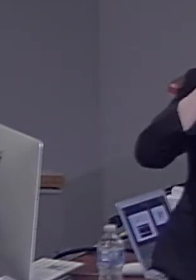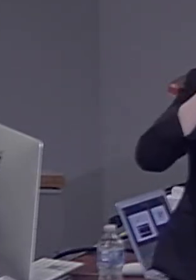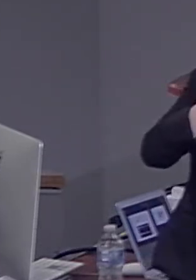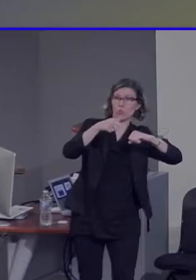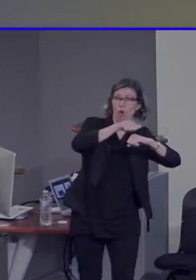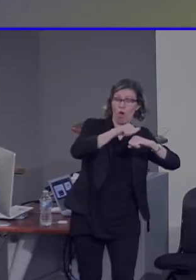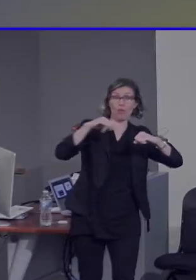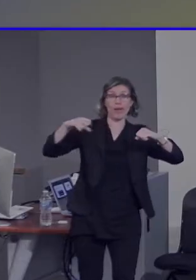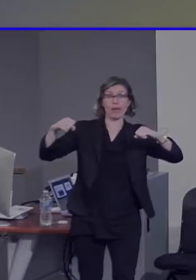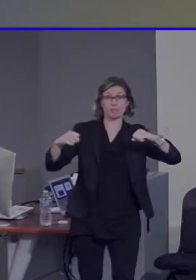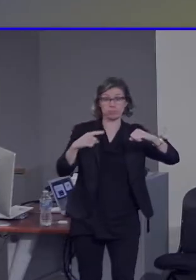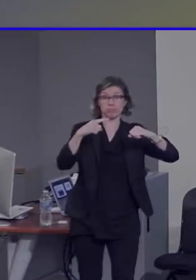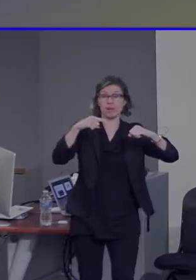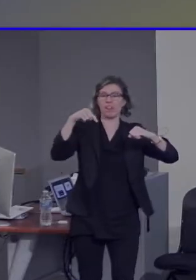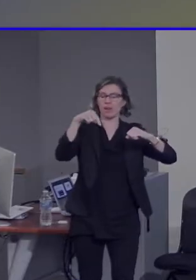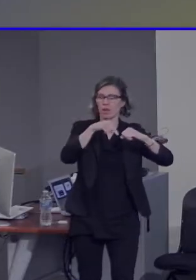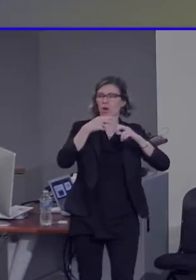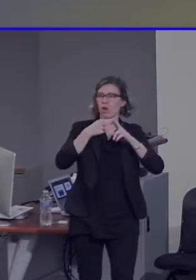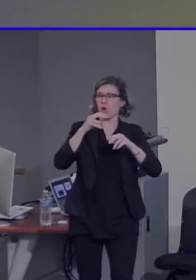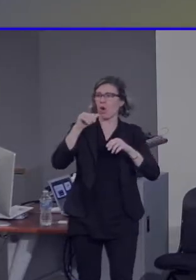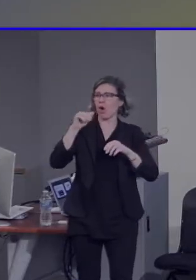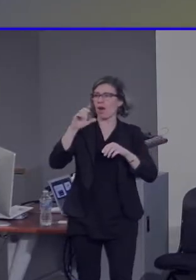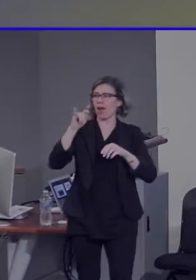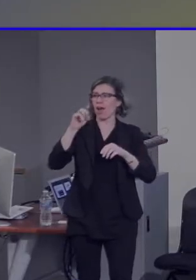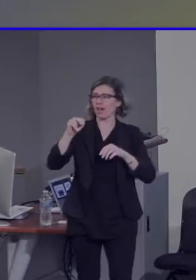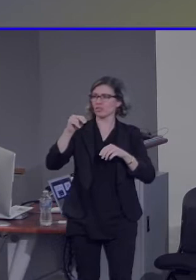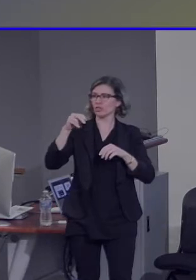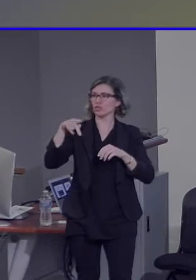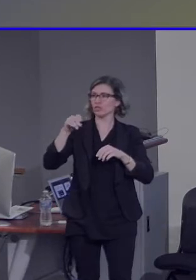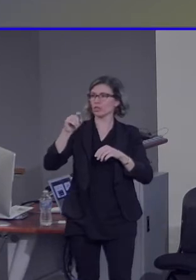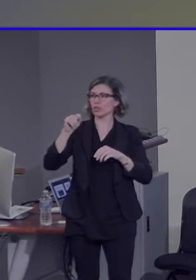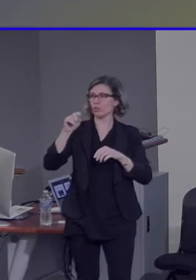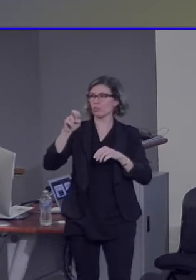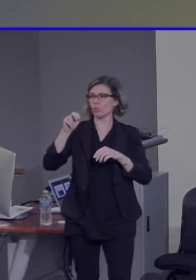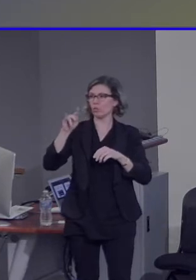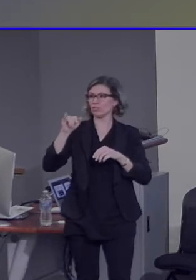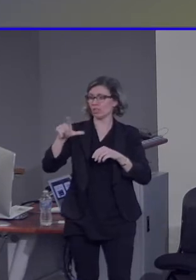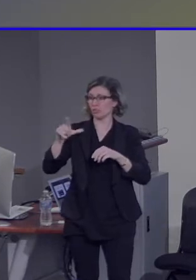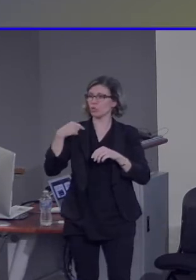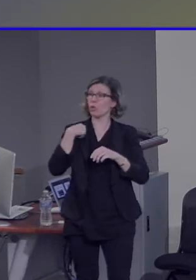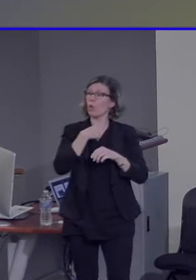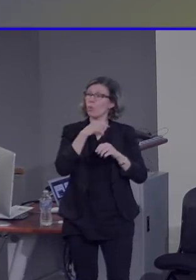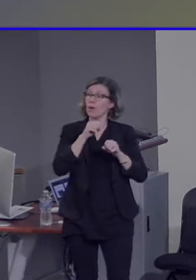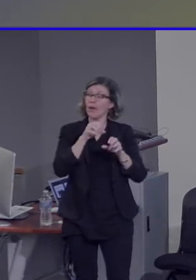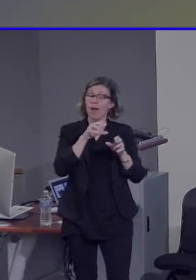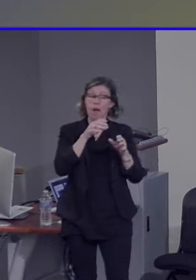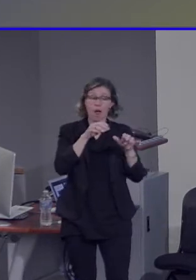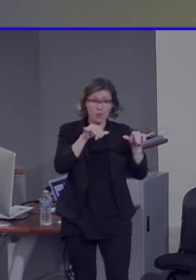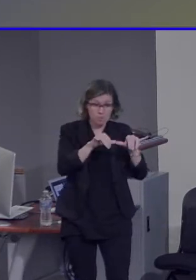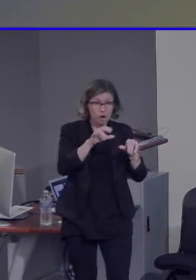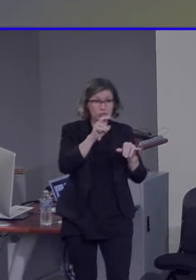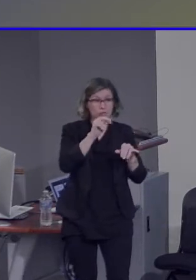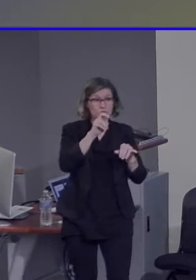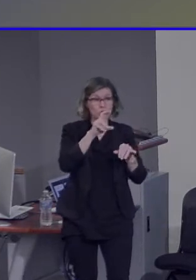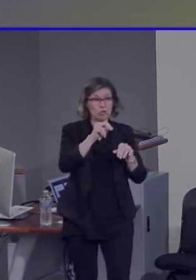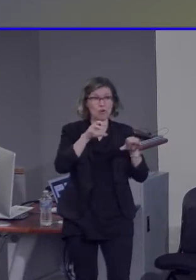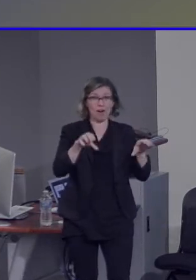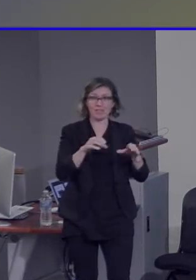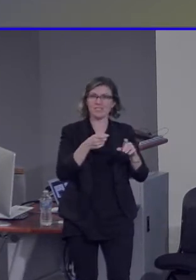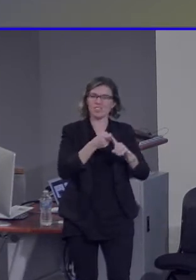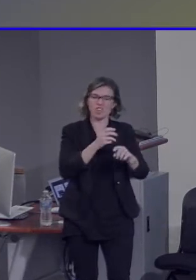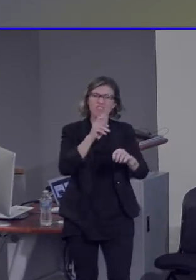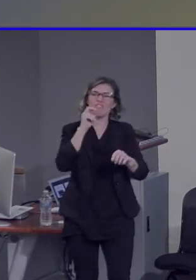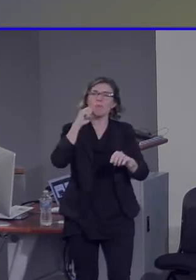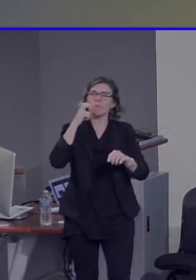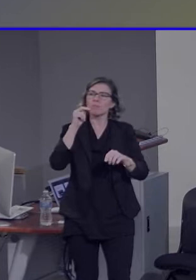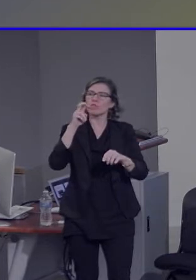You see here some of them recorded from a peripheral nerve. If I put an electrode here in my visual cortex,